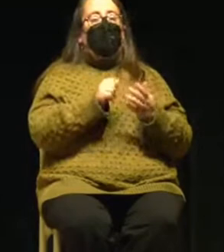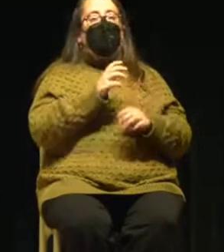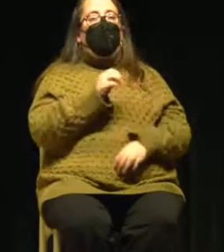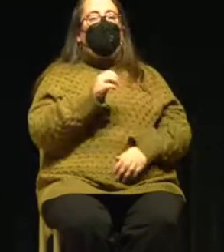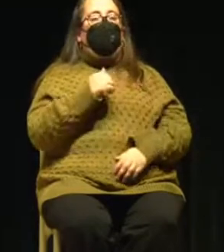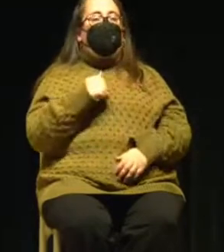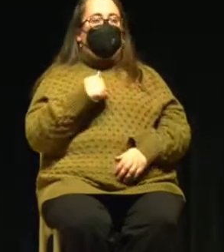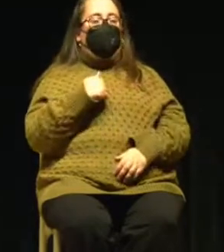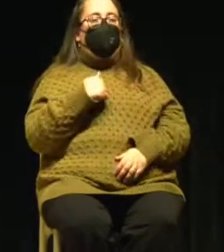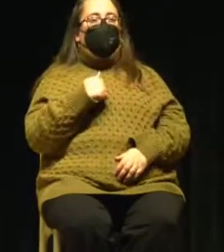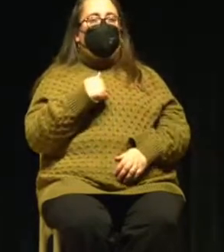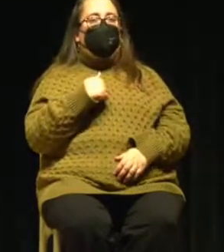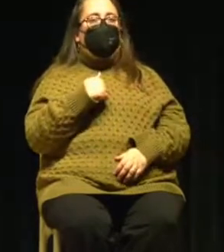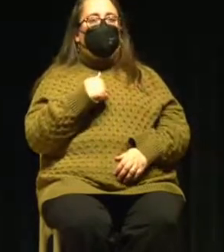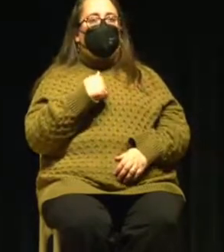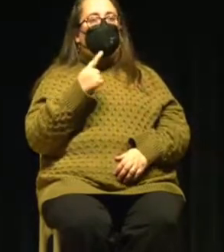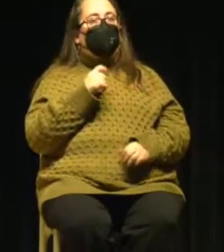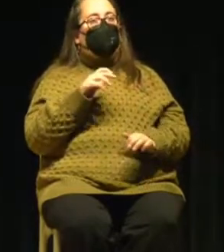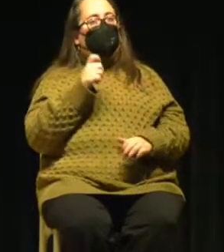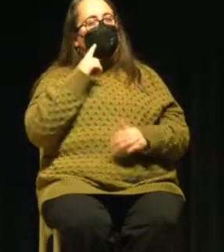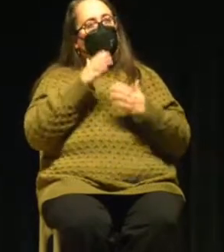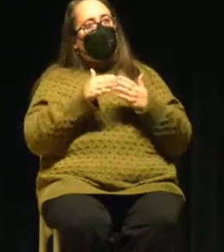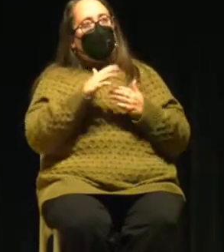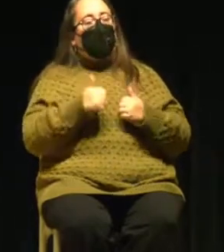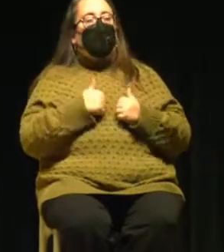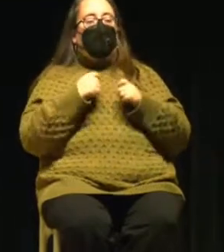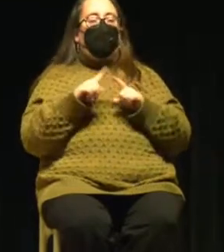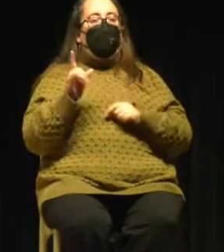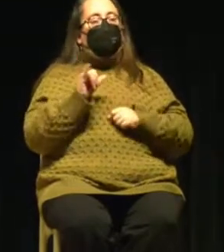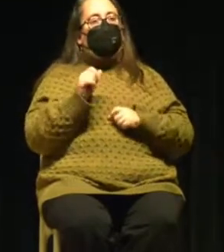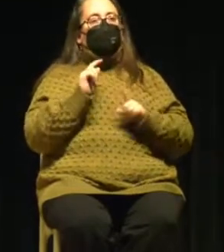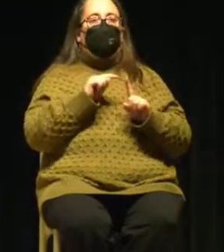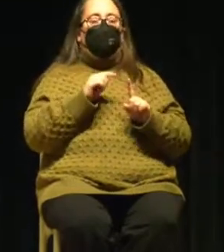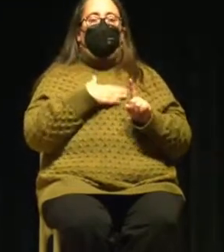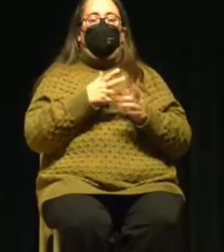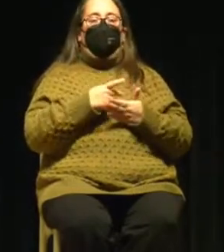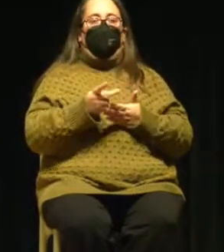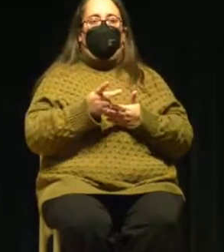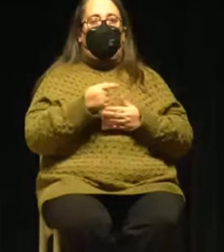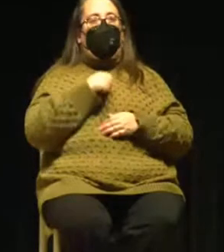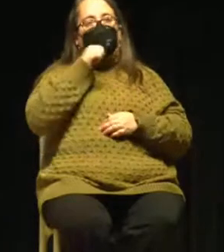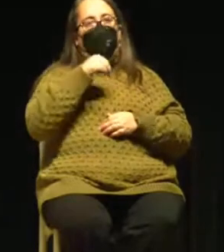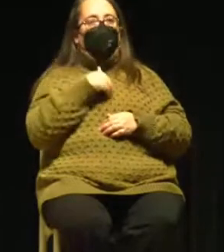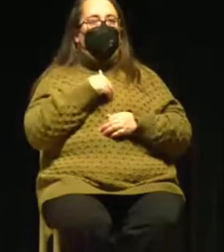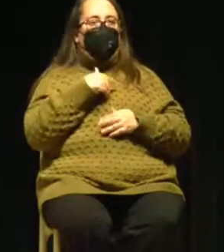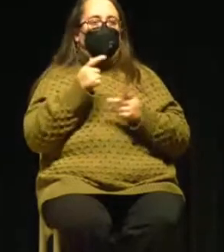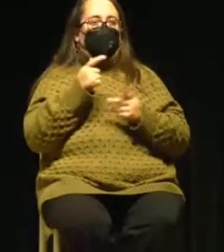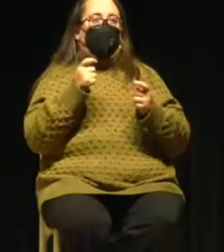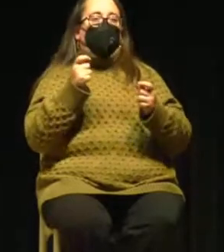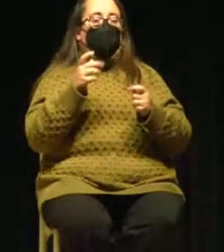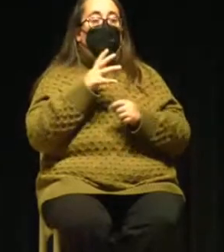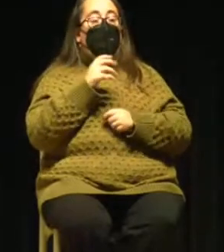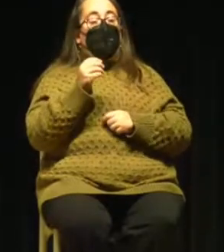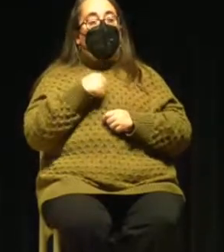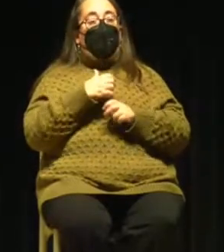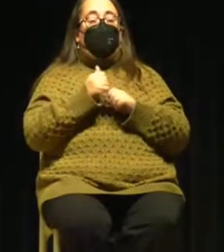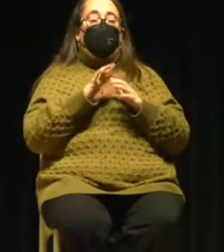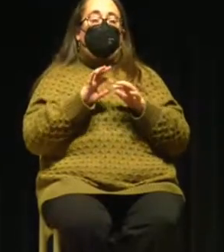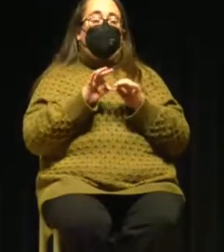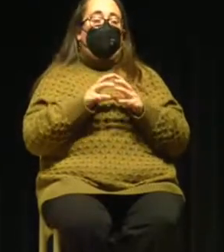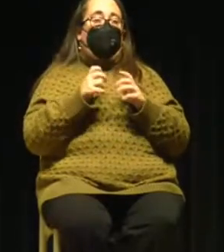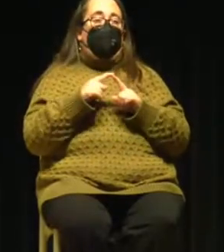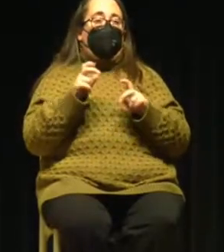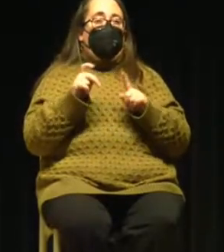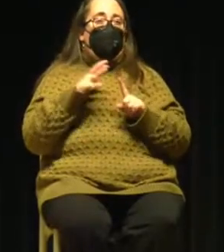have, you know, and be something you can do for your life, but it always was like, this is my failure. I don't have the discipline. And you know, and I got this message a lot from